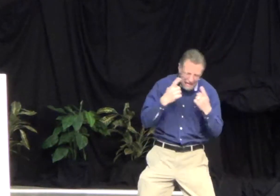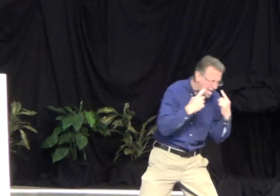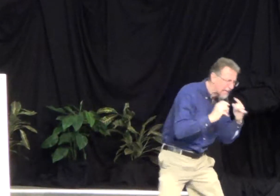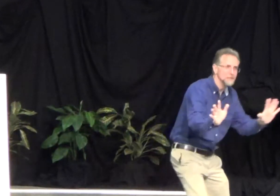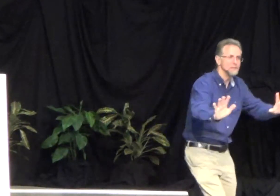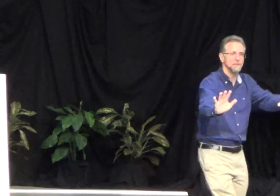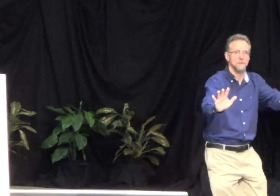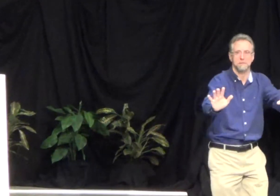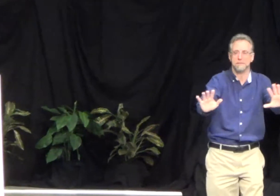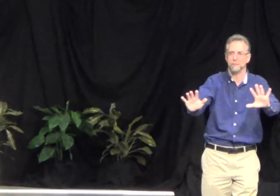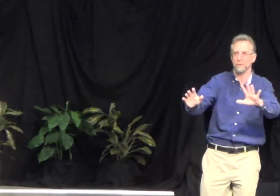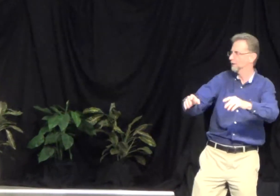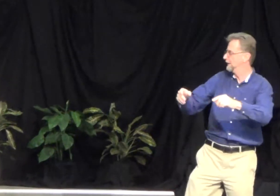Well, my name's not there. No.